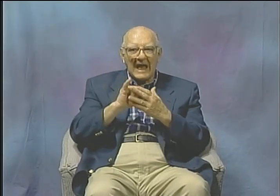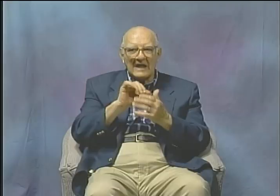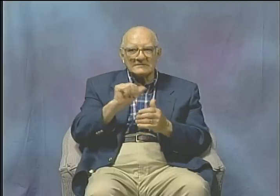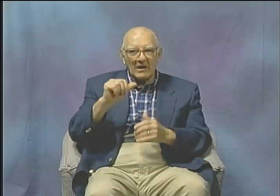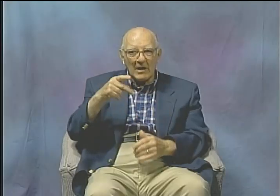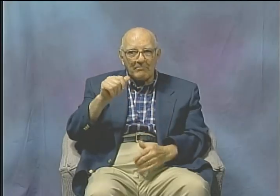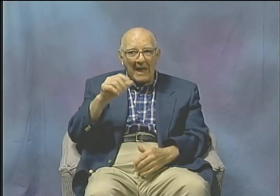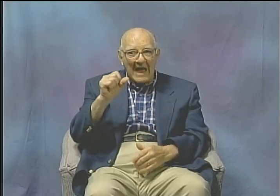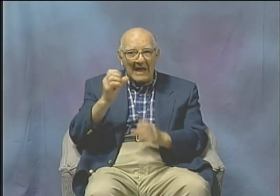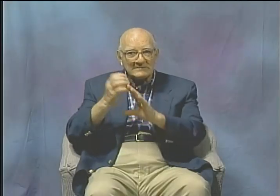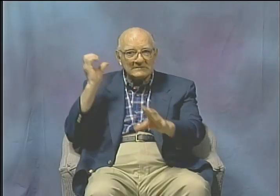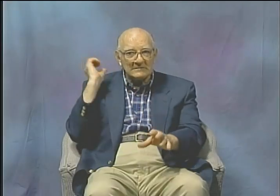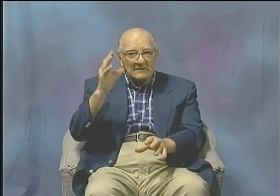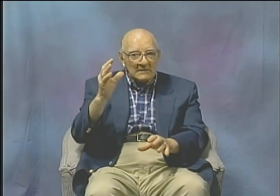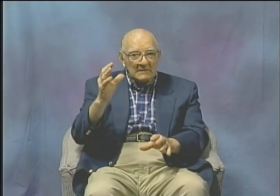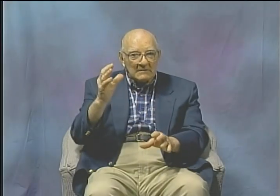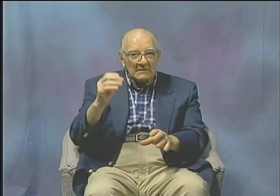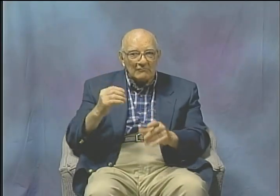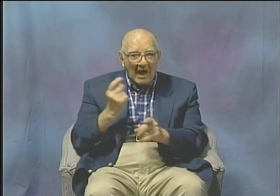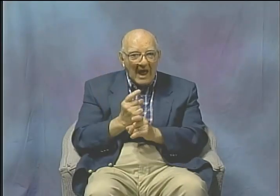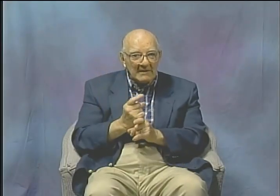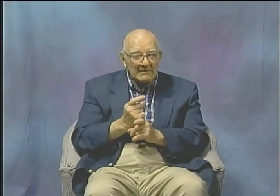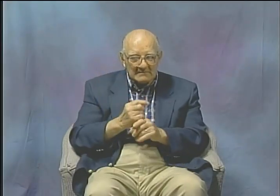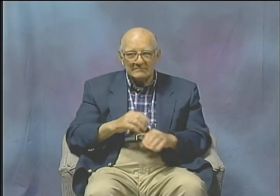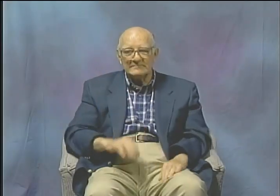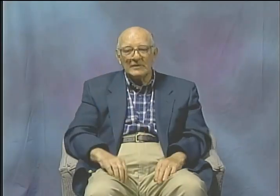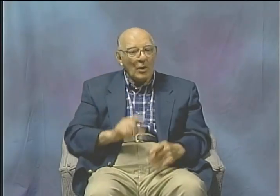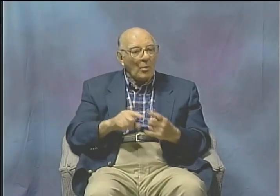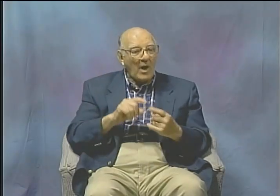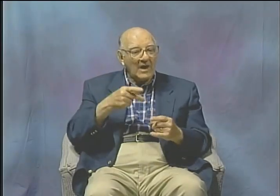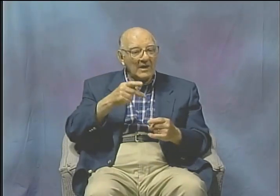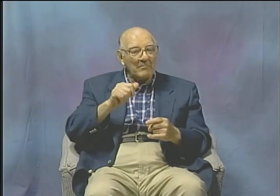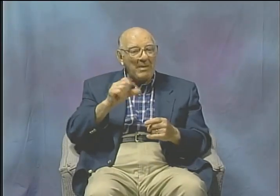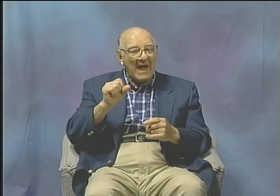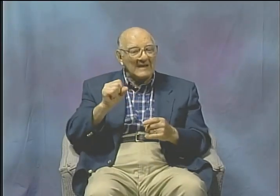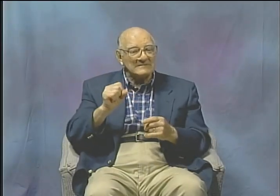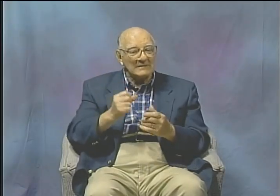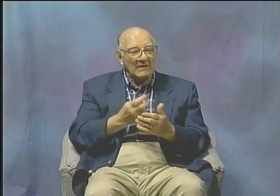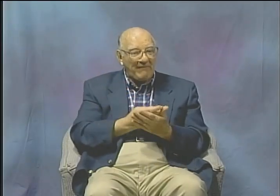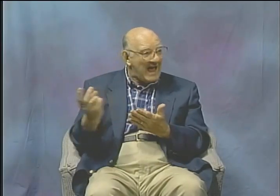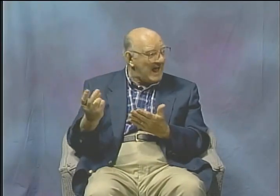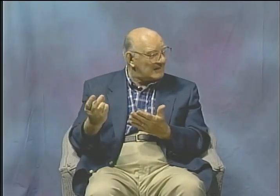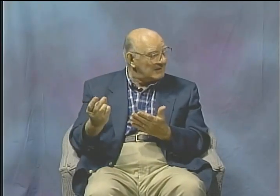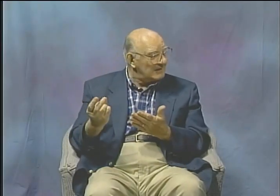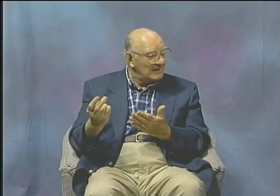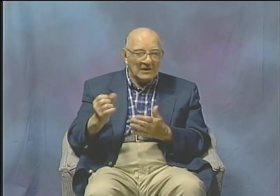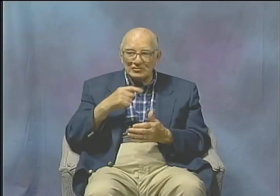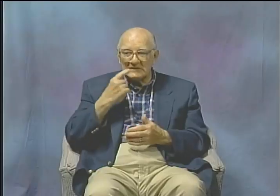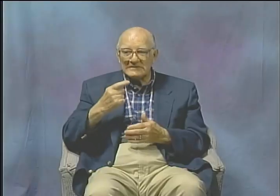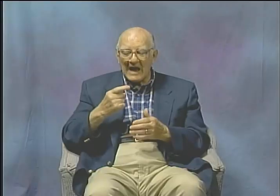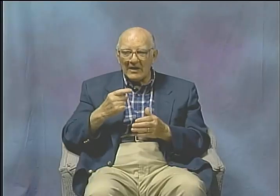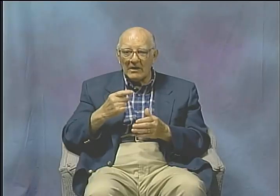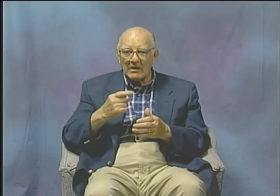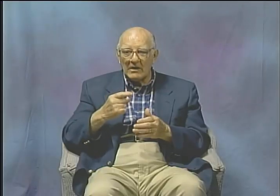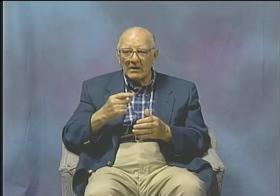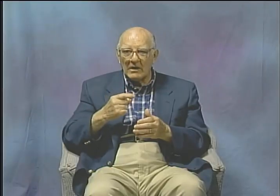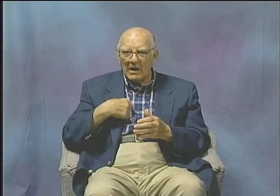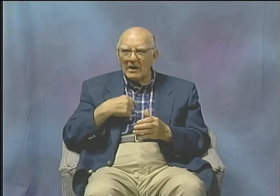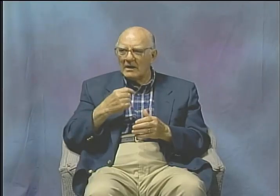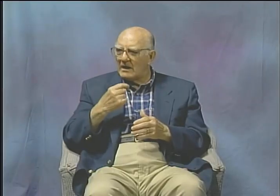that's a pass. Right. When pass failed, she said,